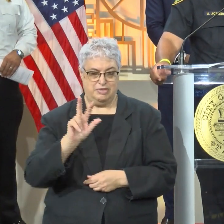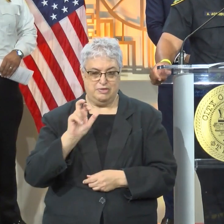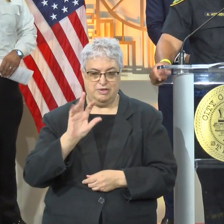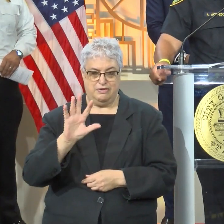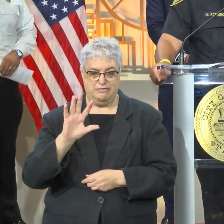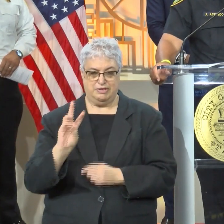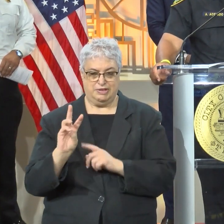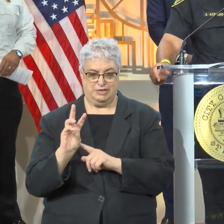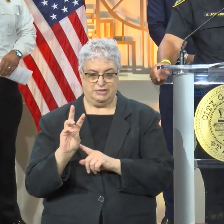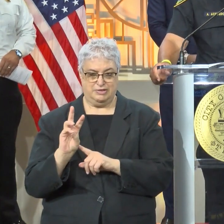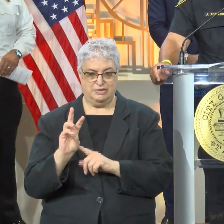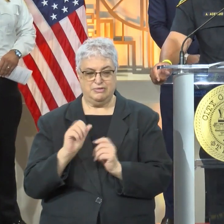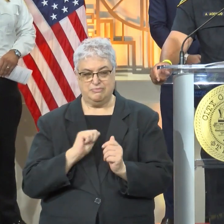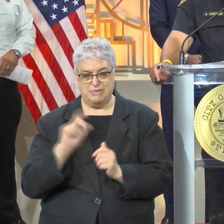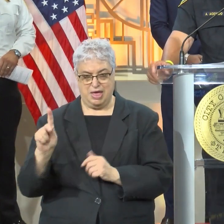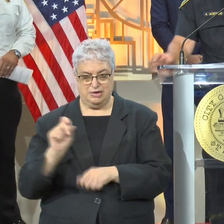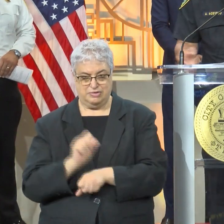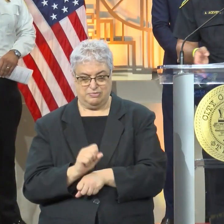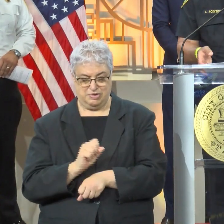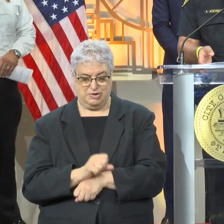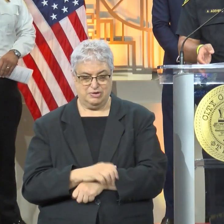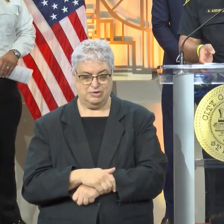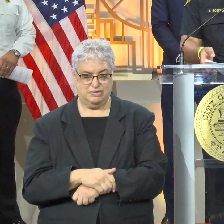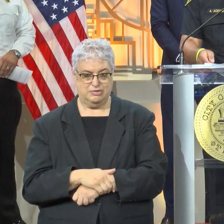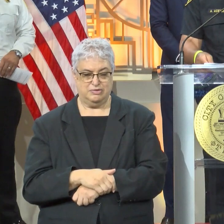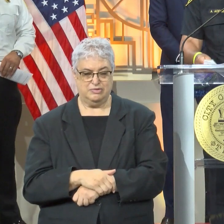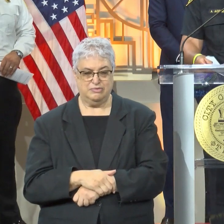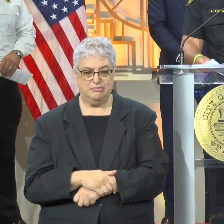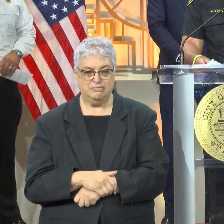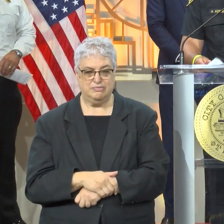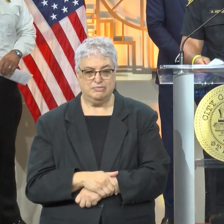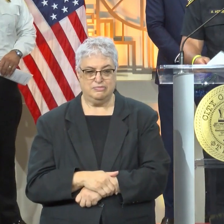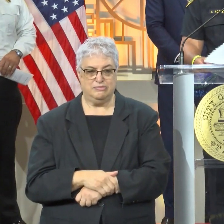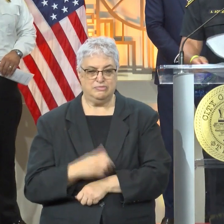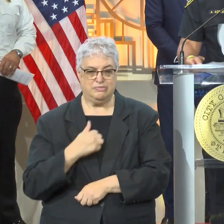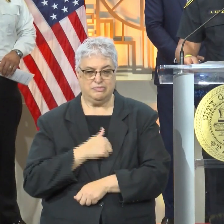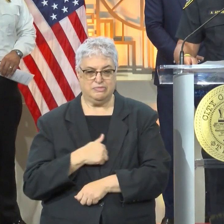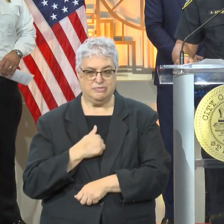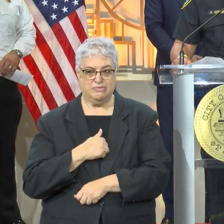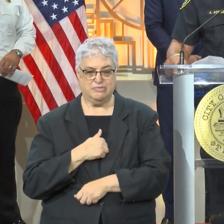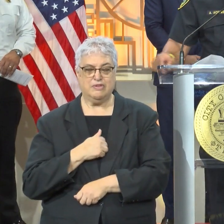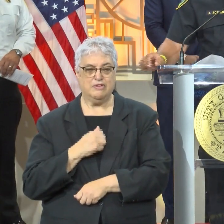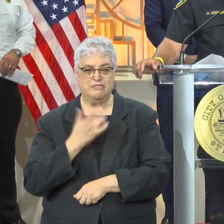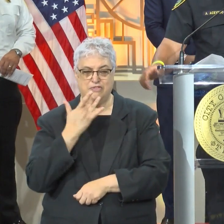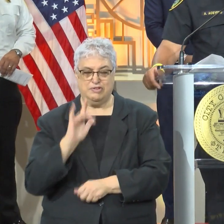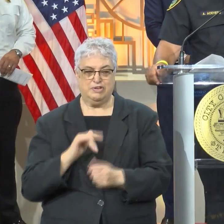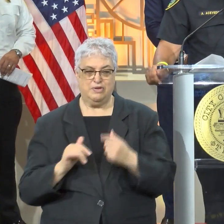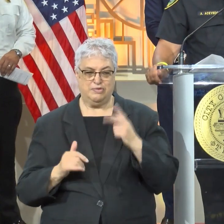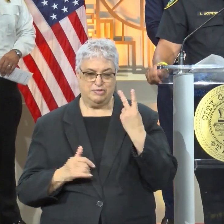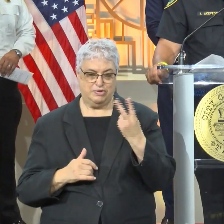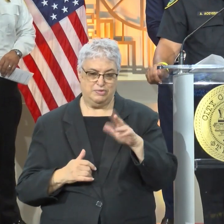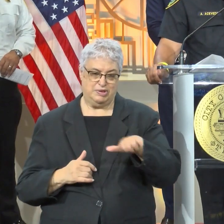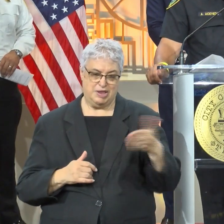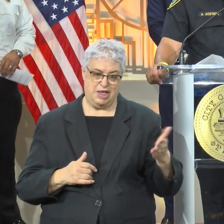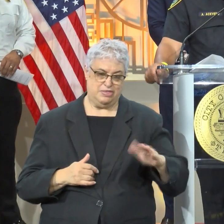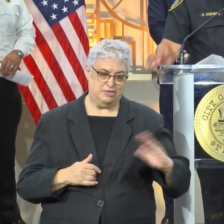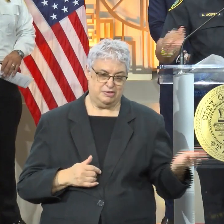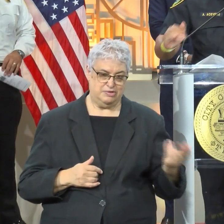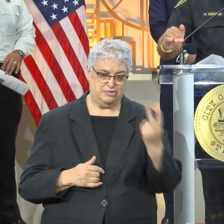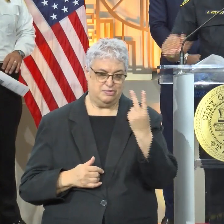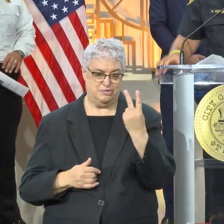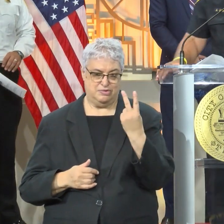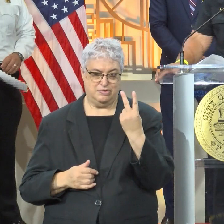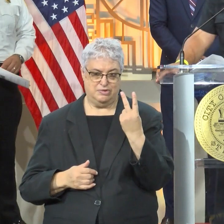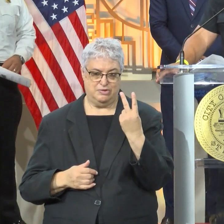356 of the 459 have returned to work. And fortunately, we have only had 2 deaths, but